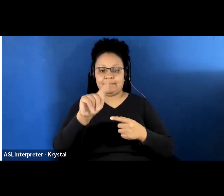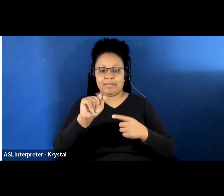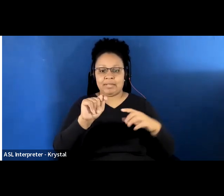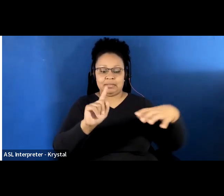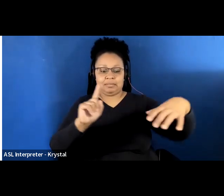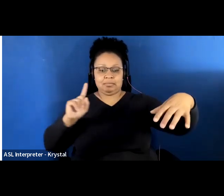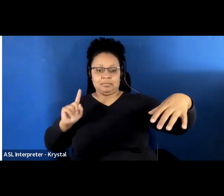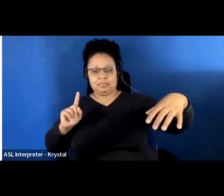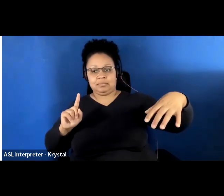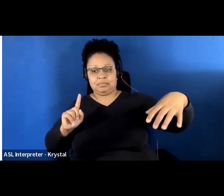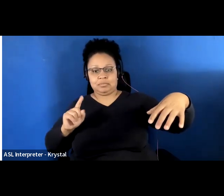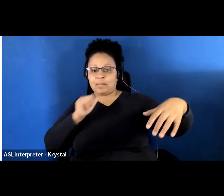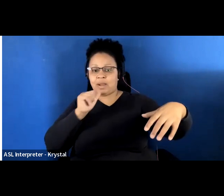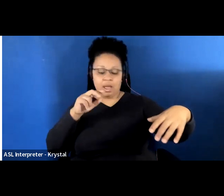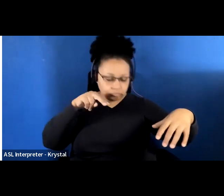them.